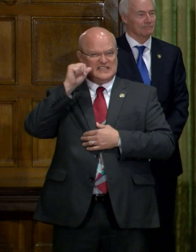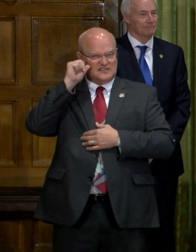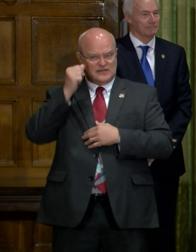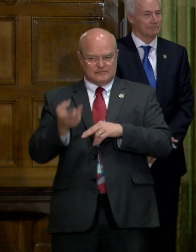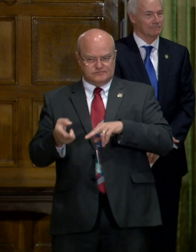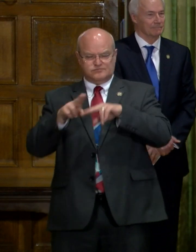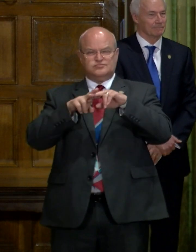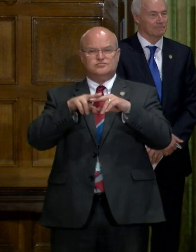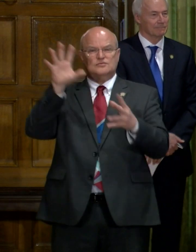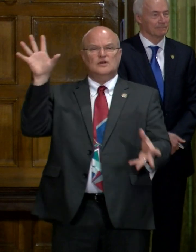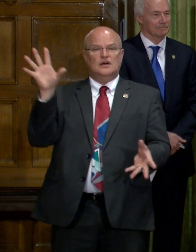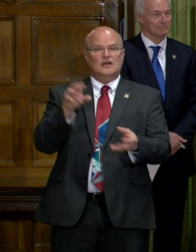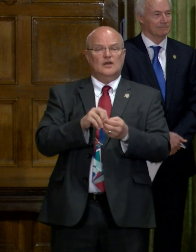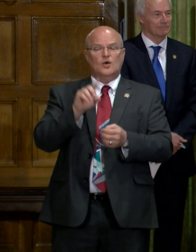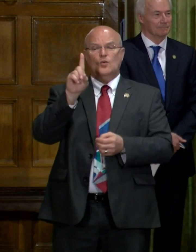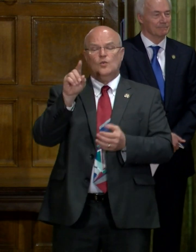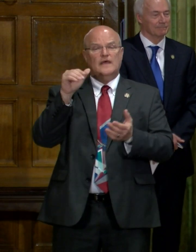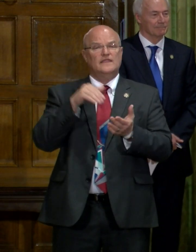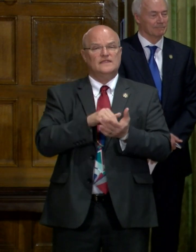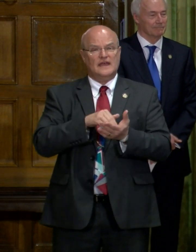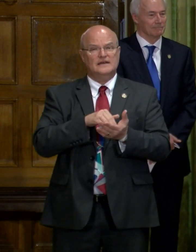yesterday, bringing our total to